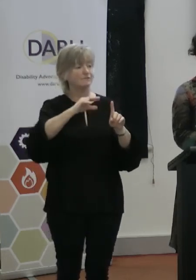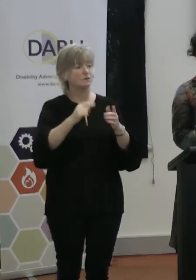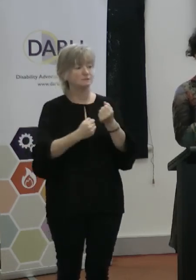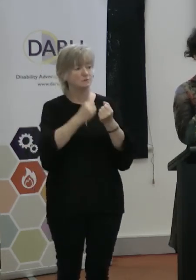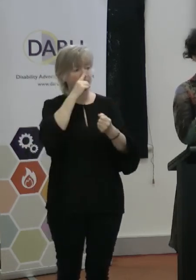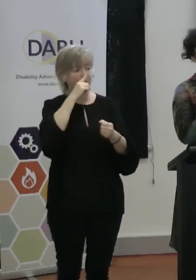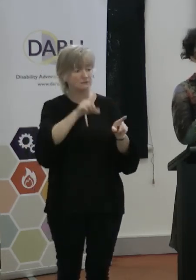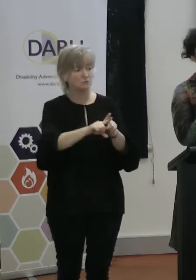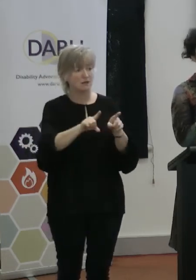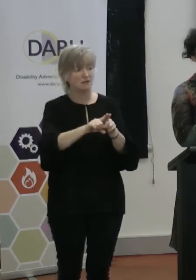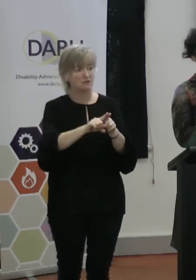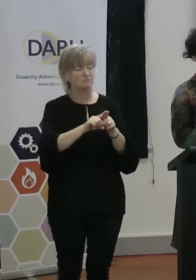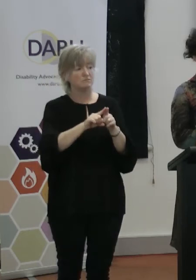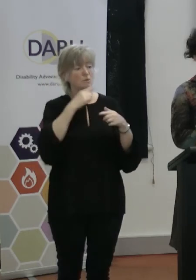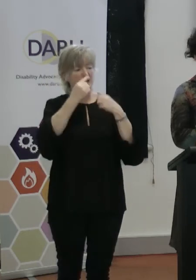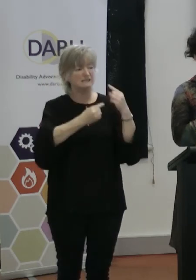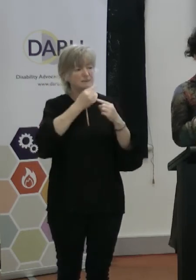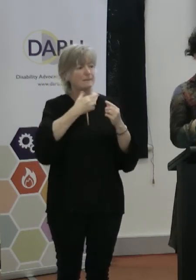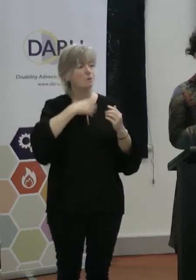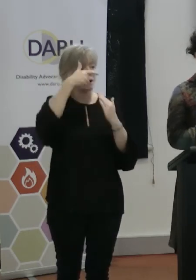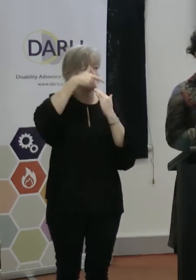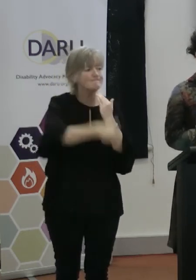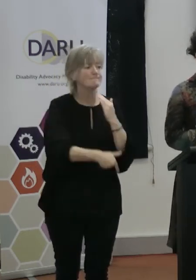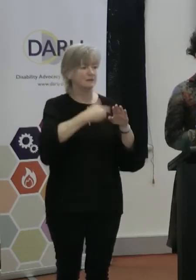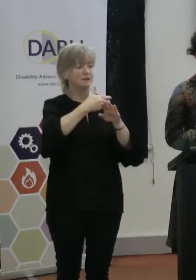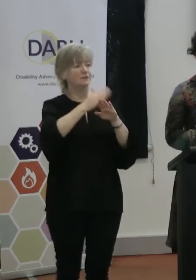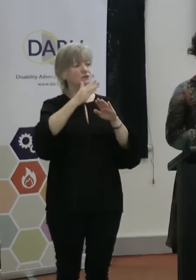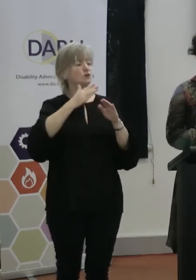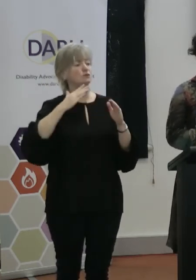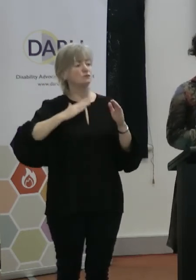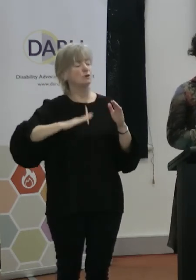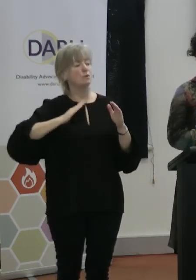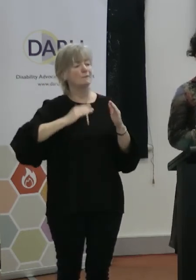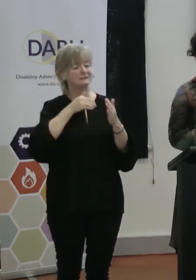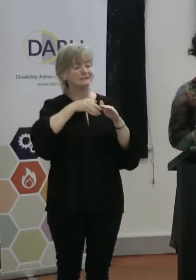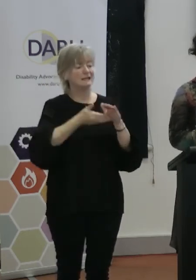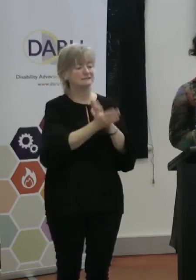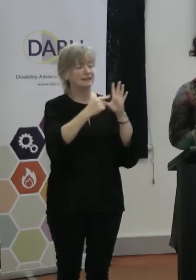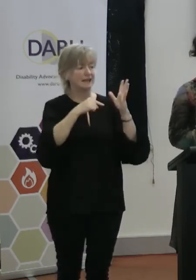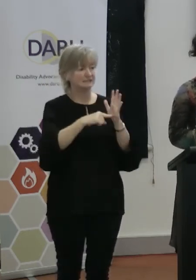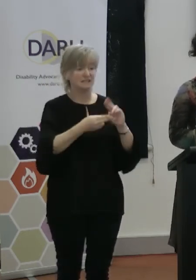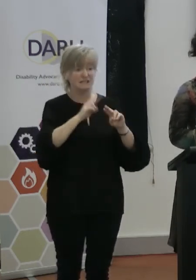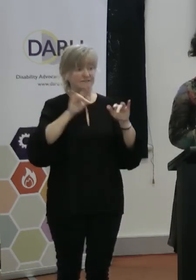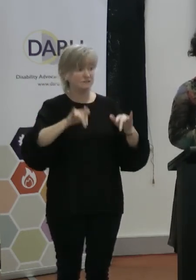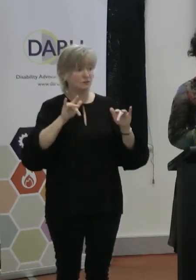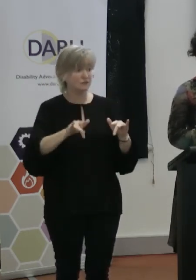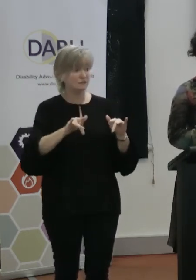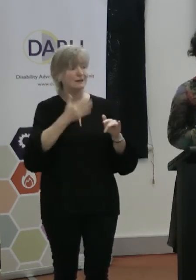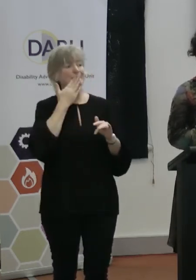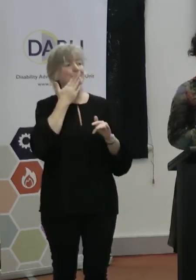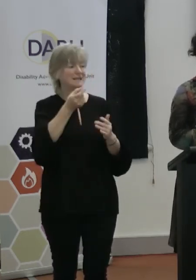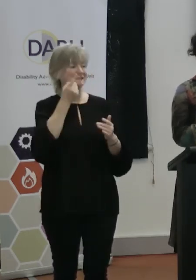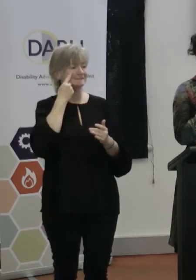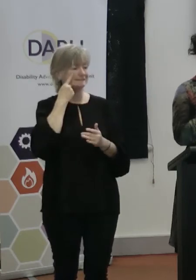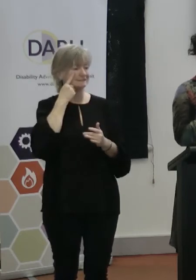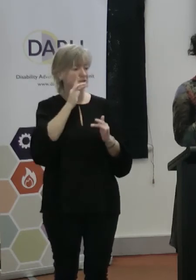support people, which goes through in detail all these new requirements under the Residential Tenancies Act. So if you haven't already, please go and